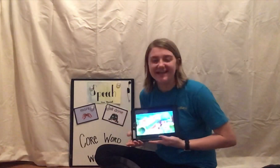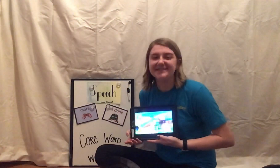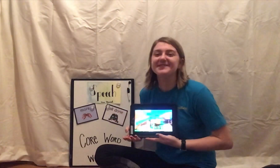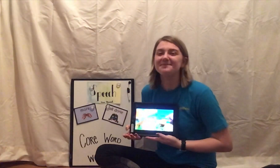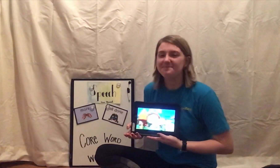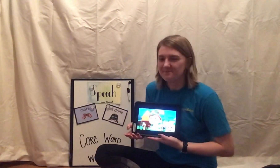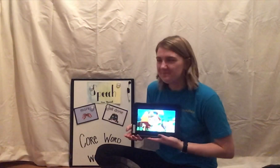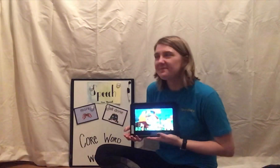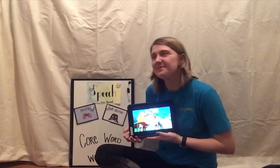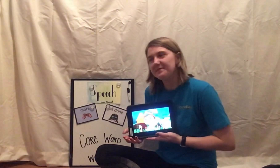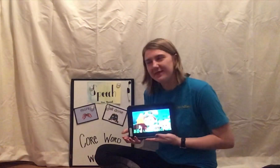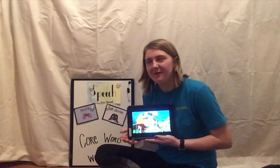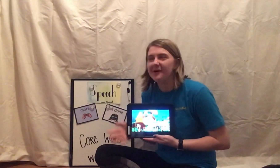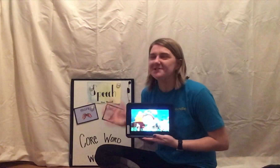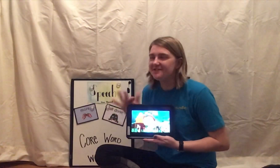is they're watching the video,